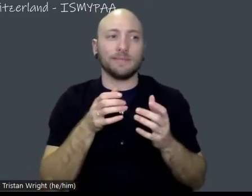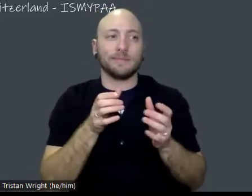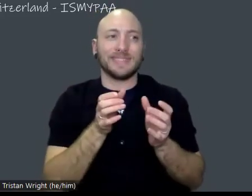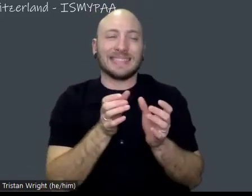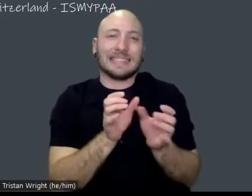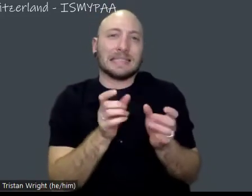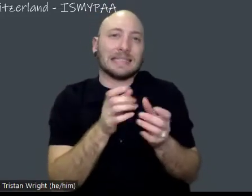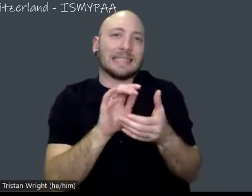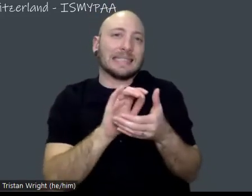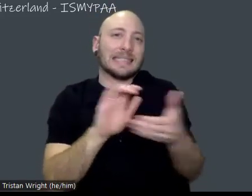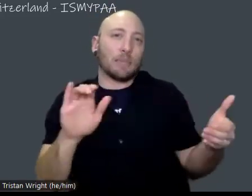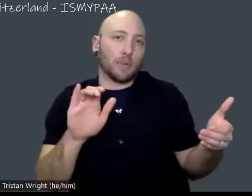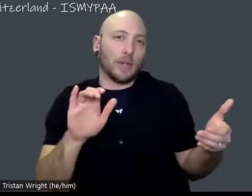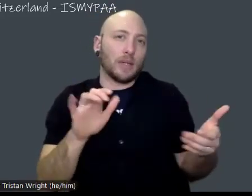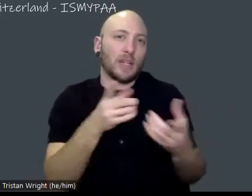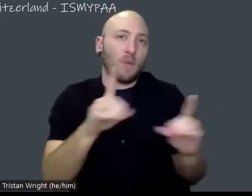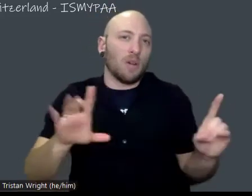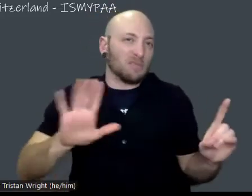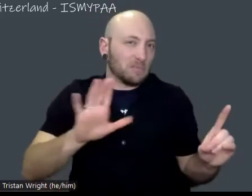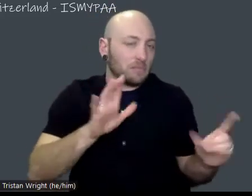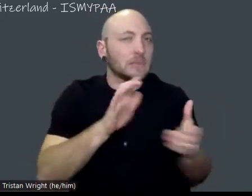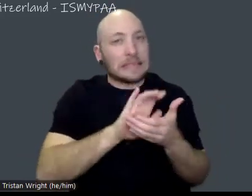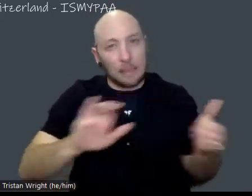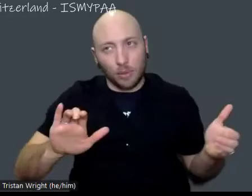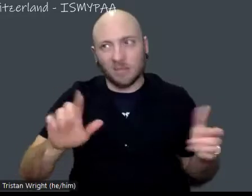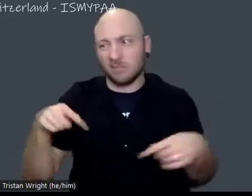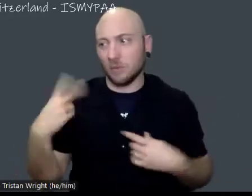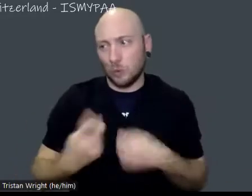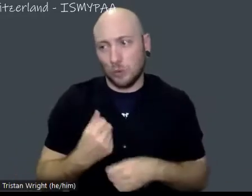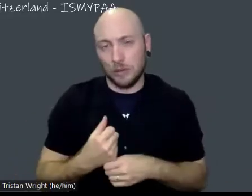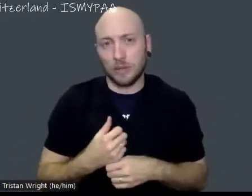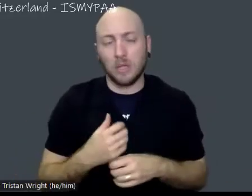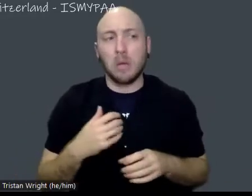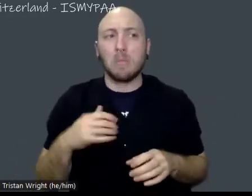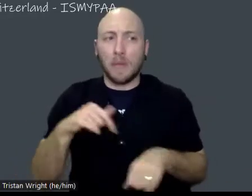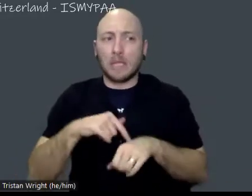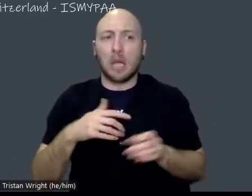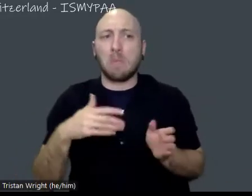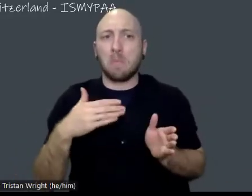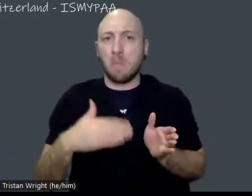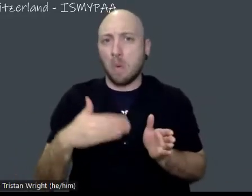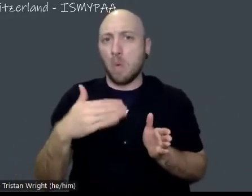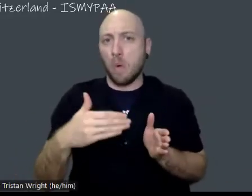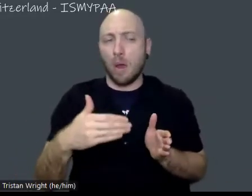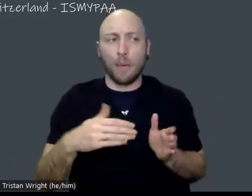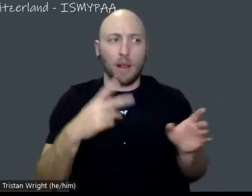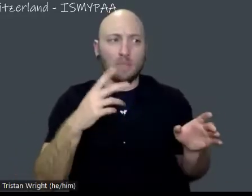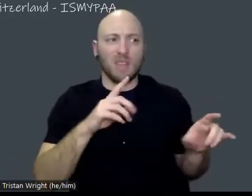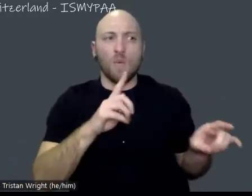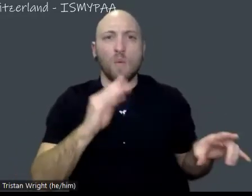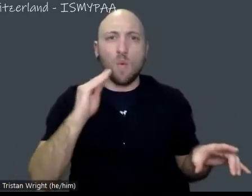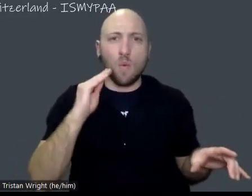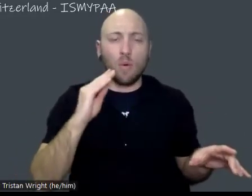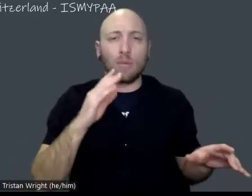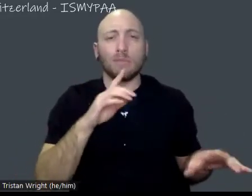almost 2 years. But from time to time, at that period, I came back home really desperate and crying